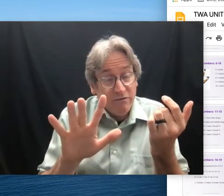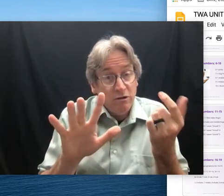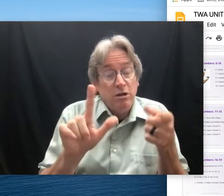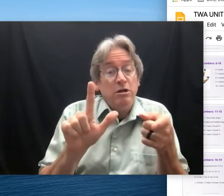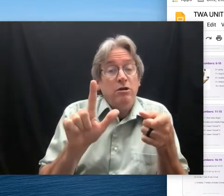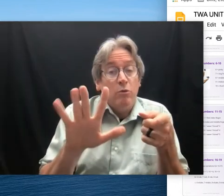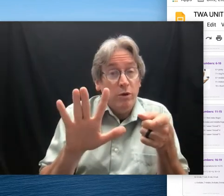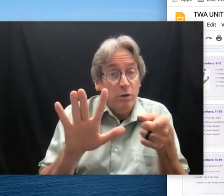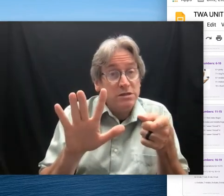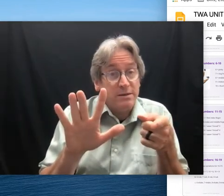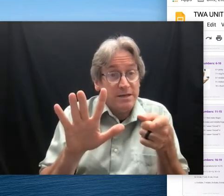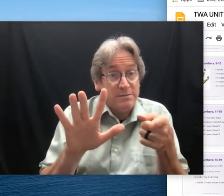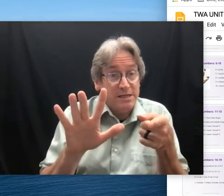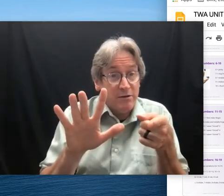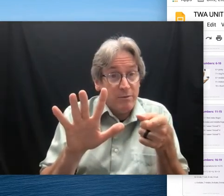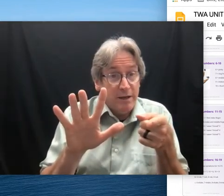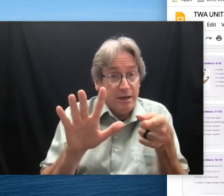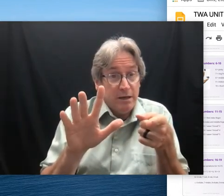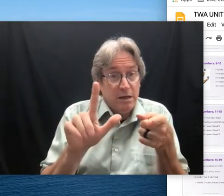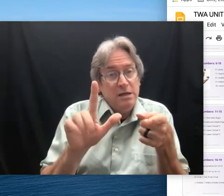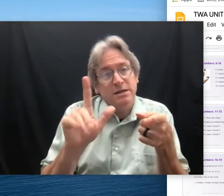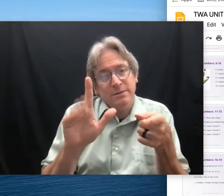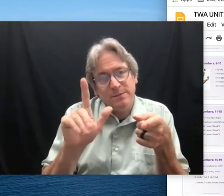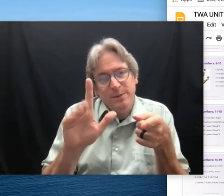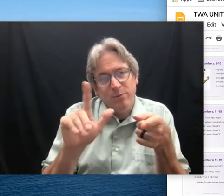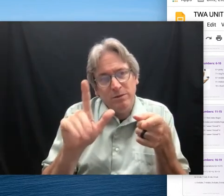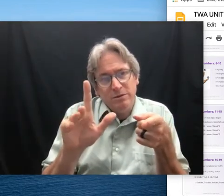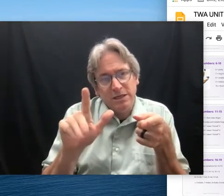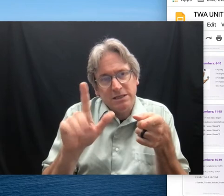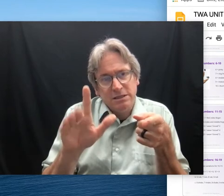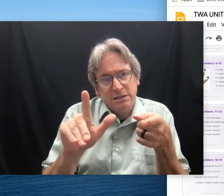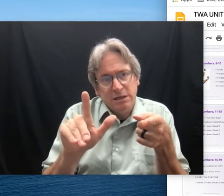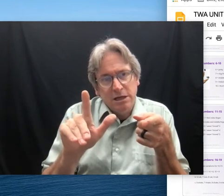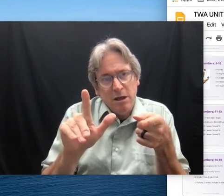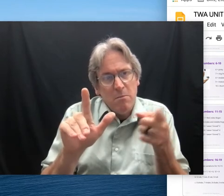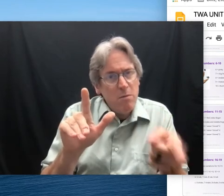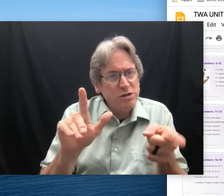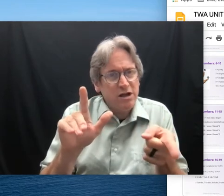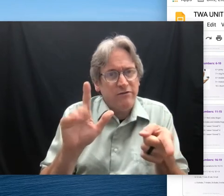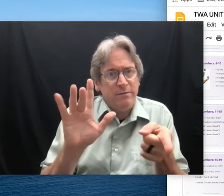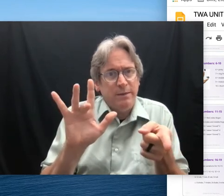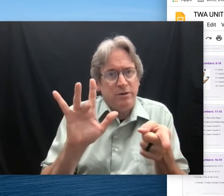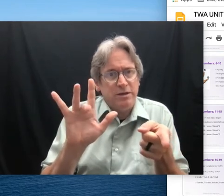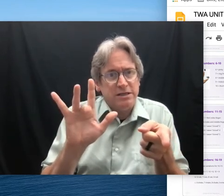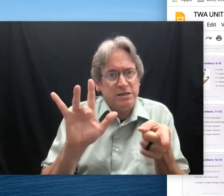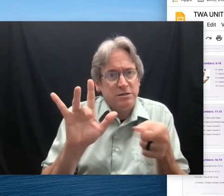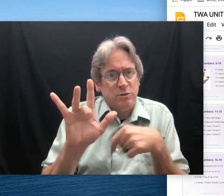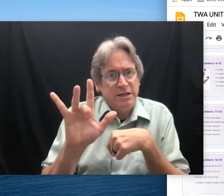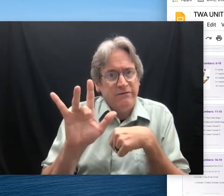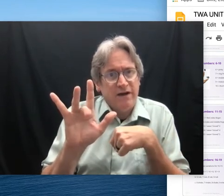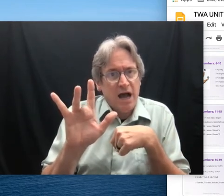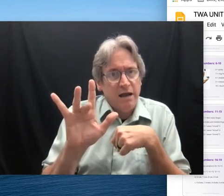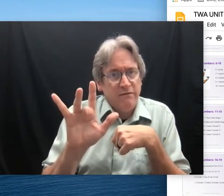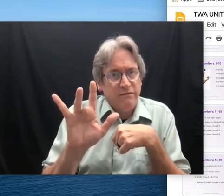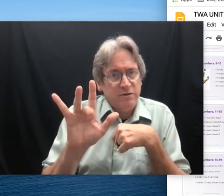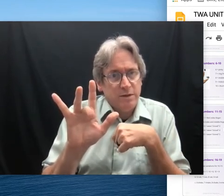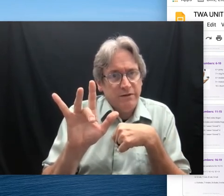25, we will sometimes see that repeated. Sometimes people will do this. Most often people do this.